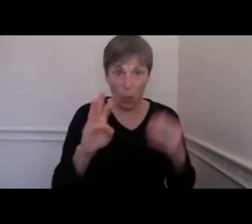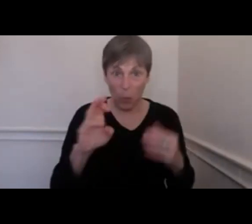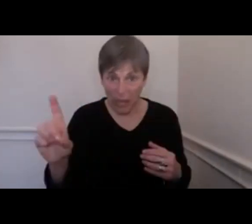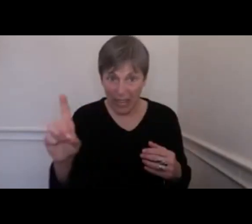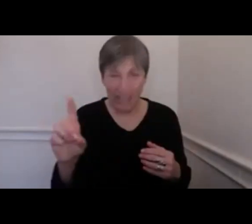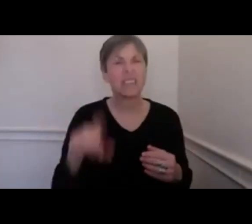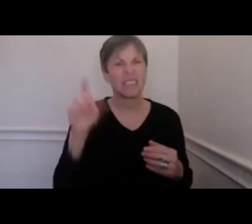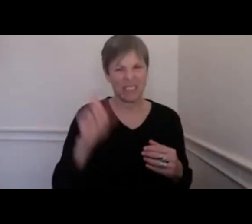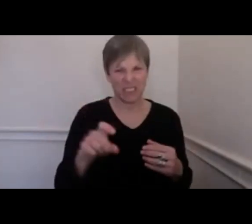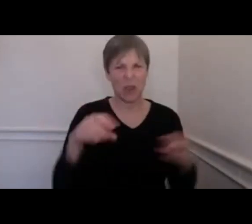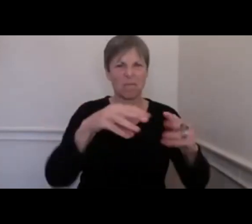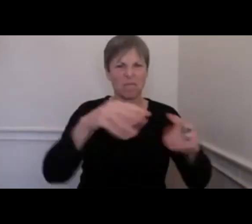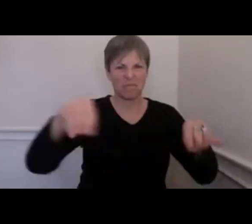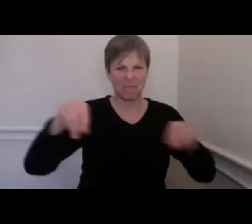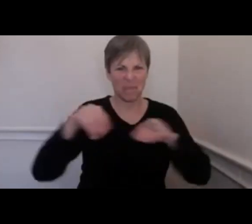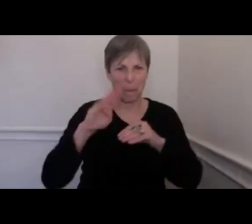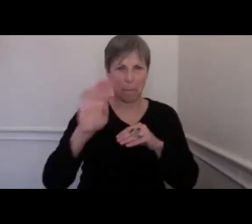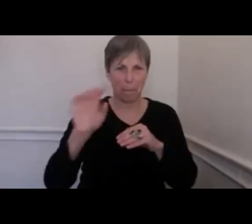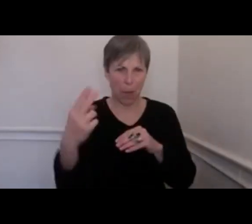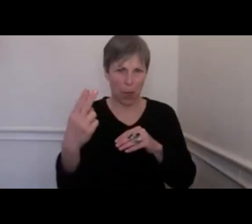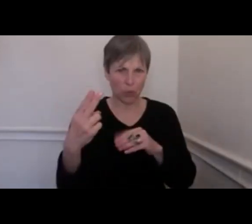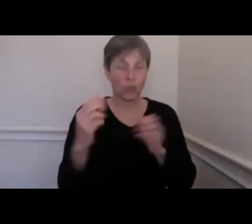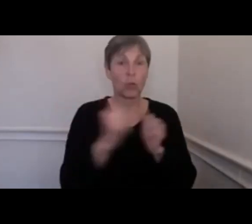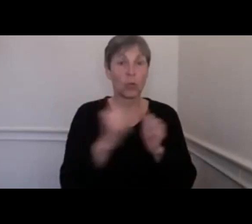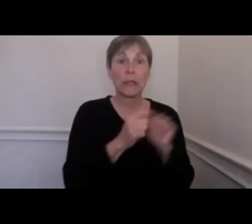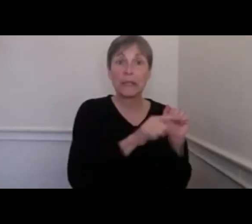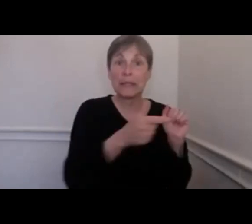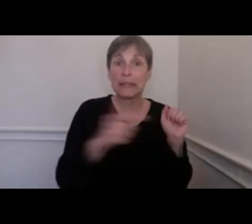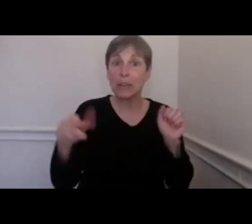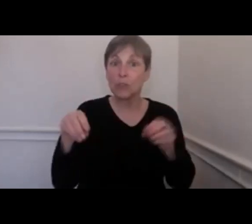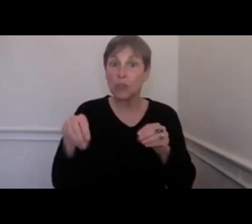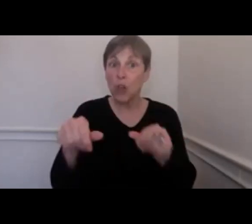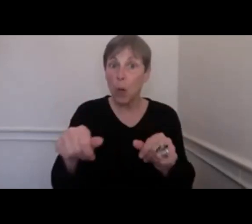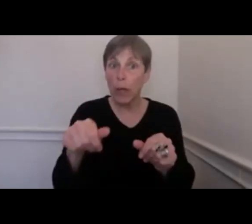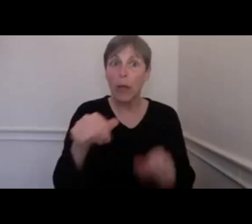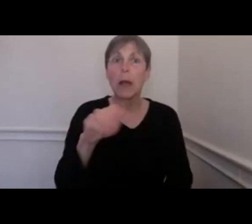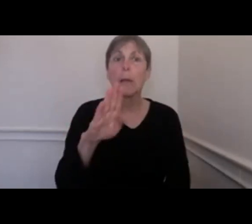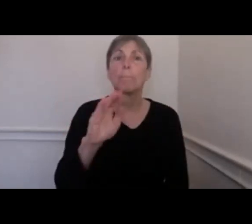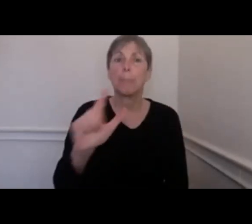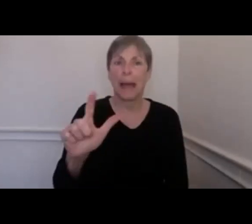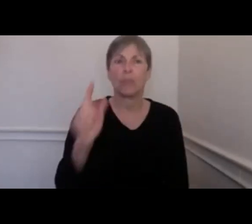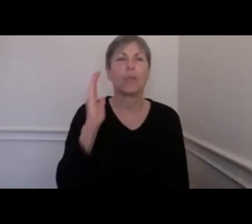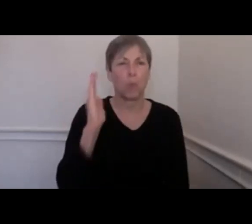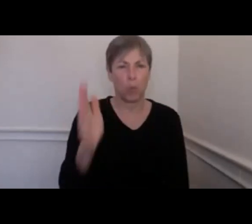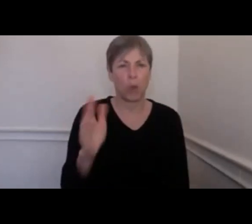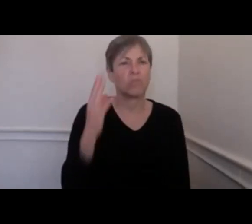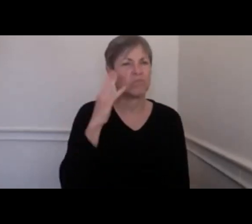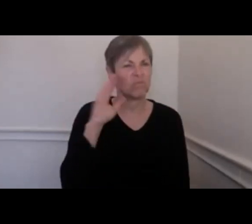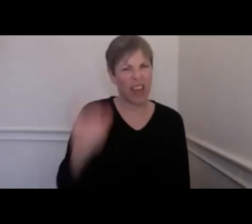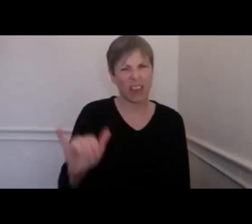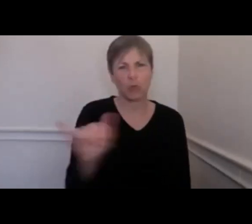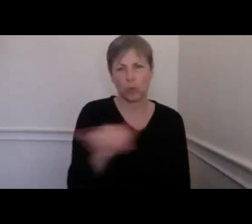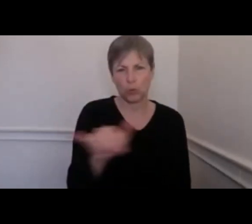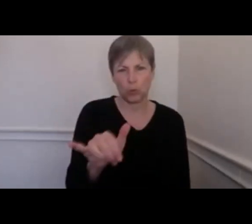of succession sowing, something like basil is going to be succession sown. We succession sow basil every month